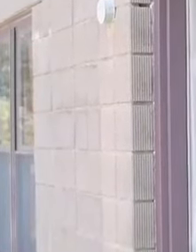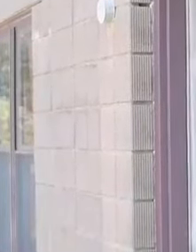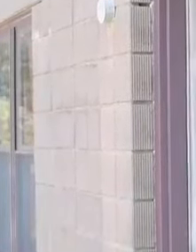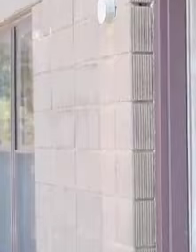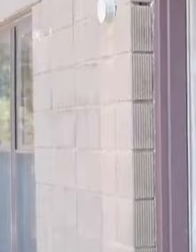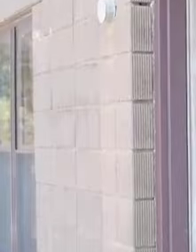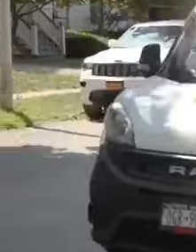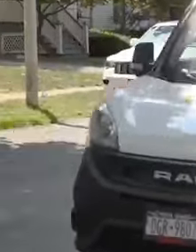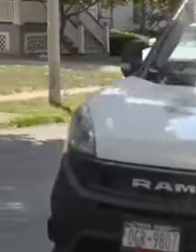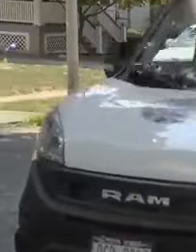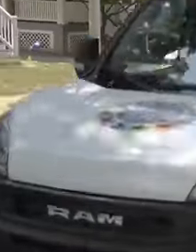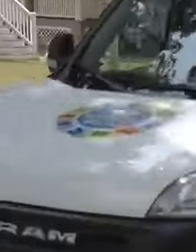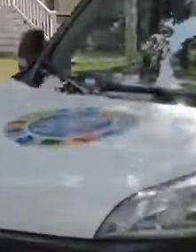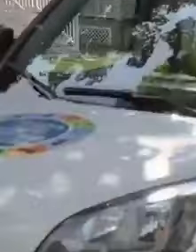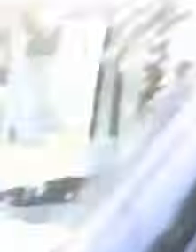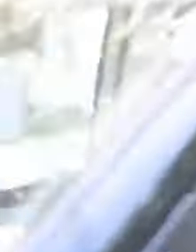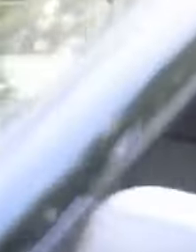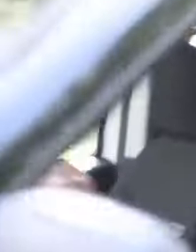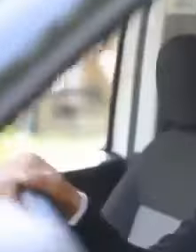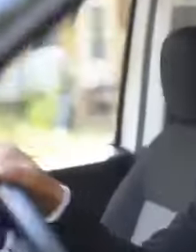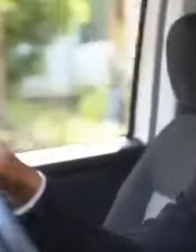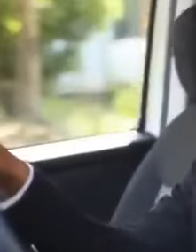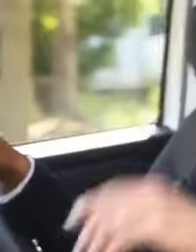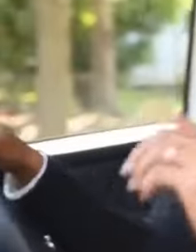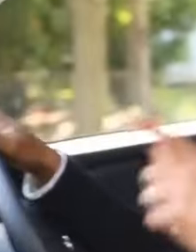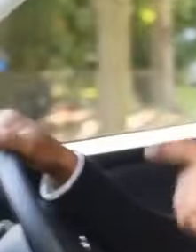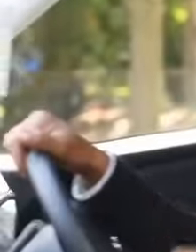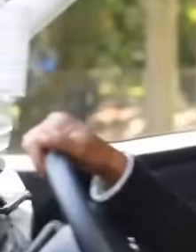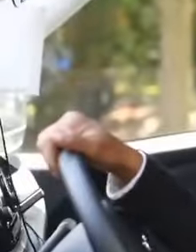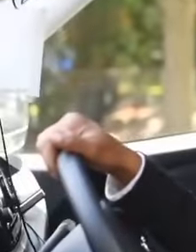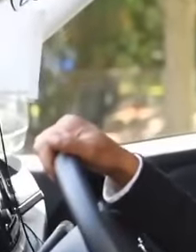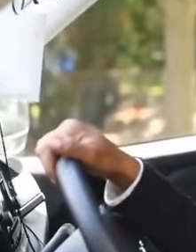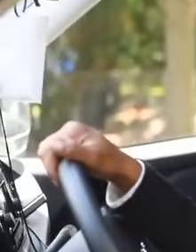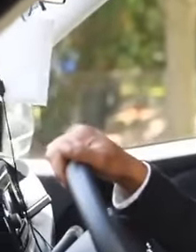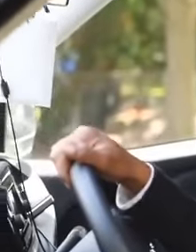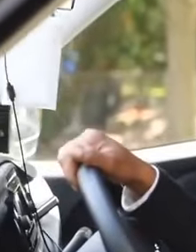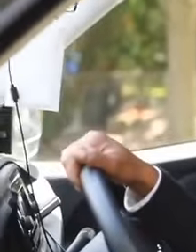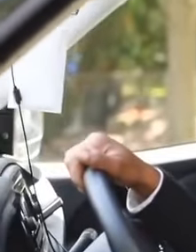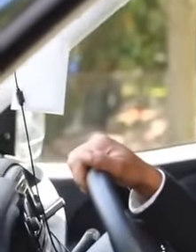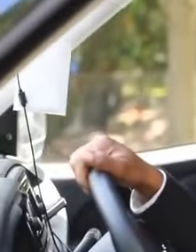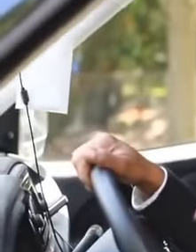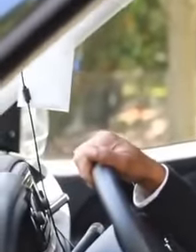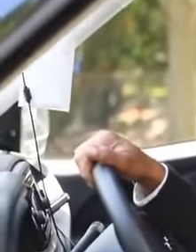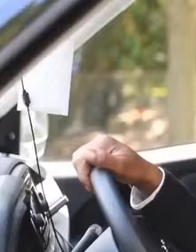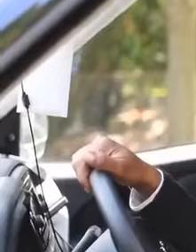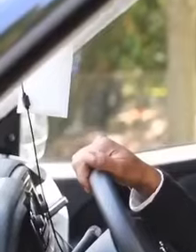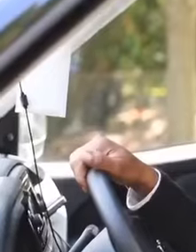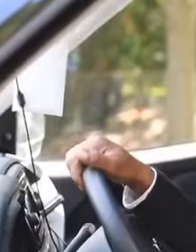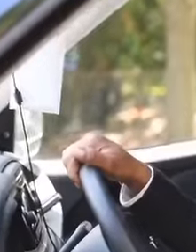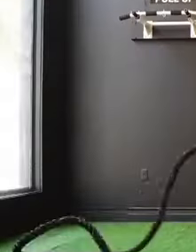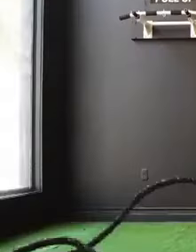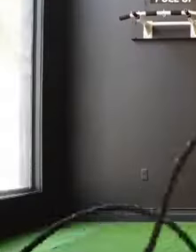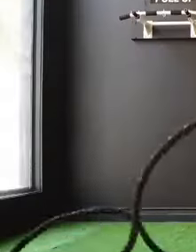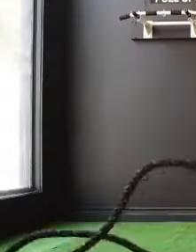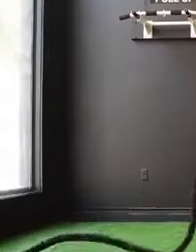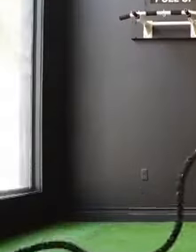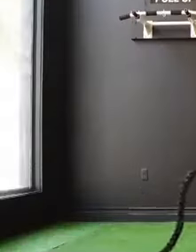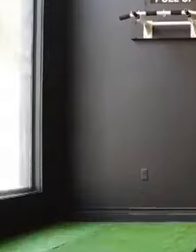be counted. Hey guys, don't forget to do your 2020 census and be counted.